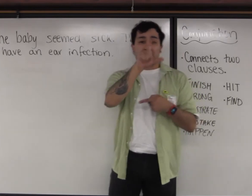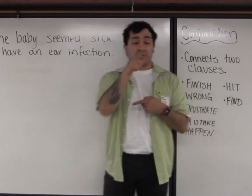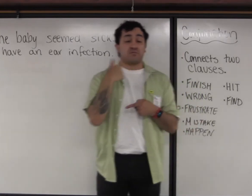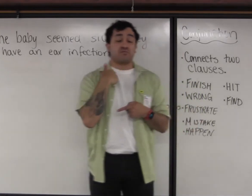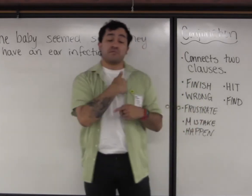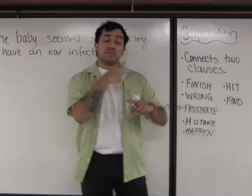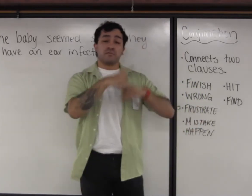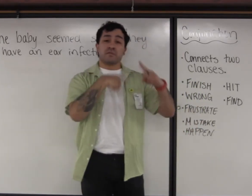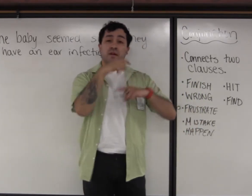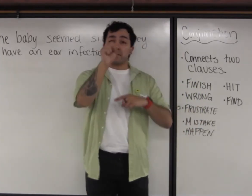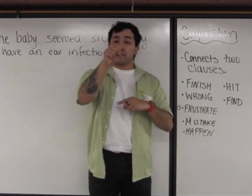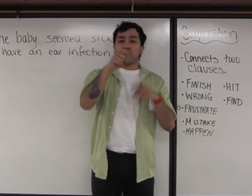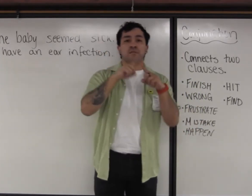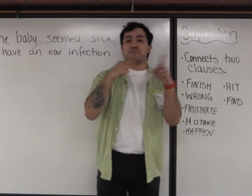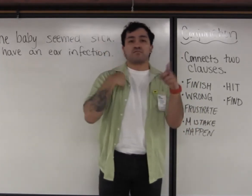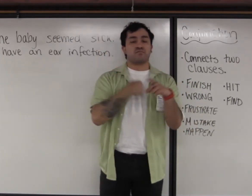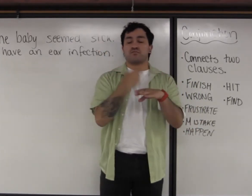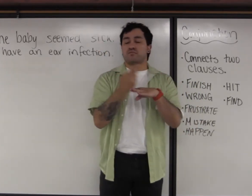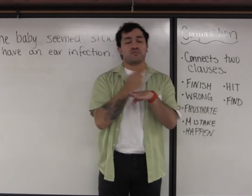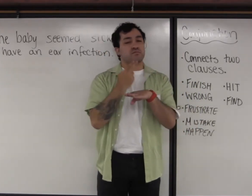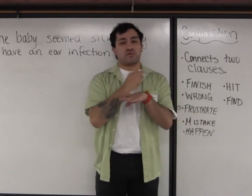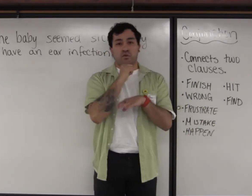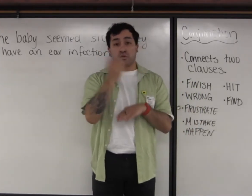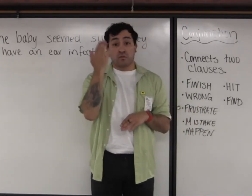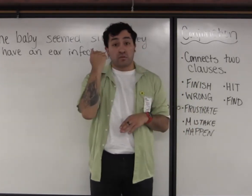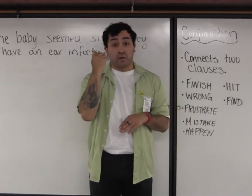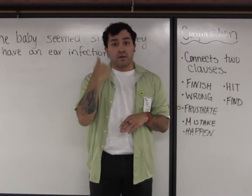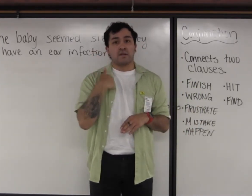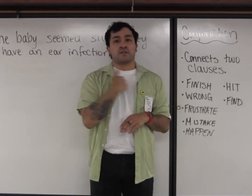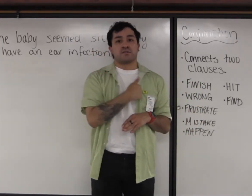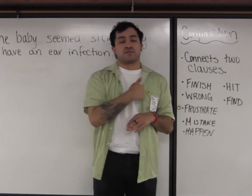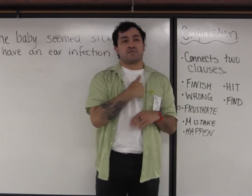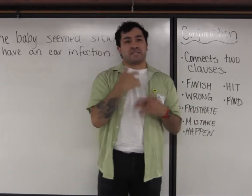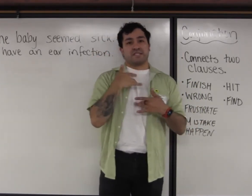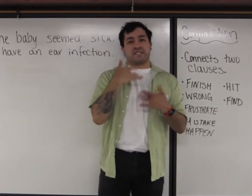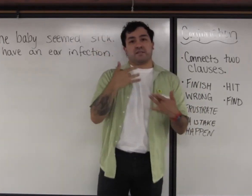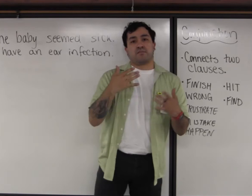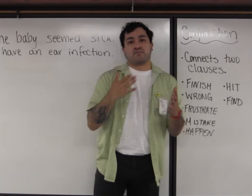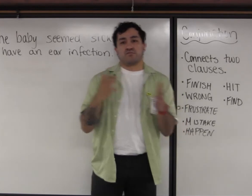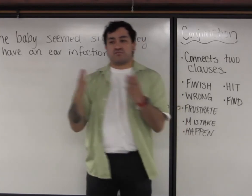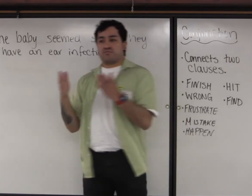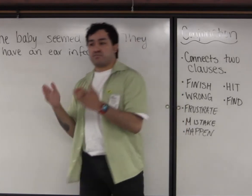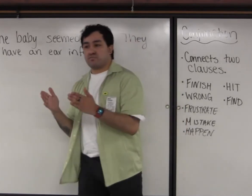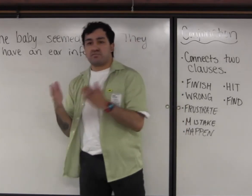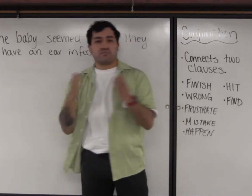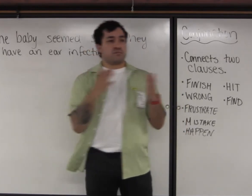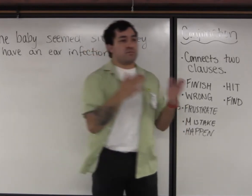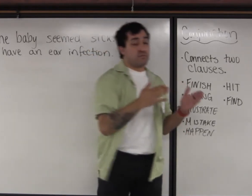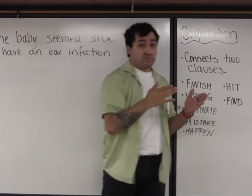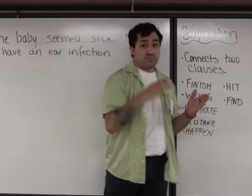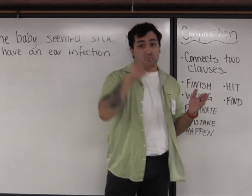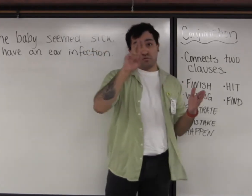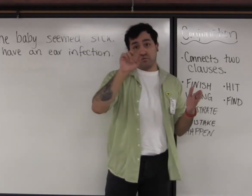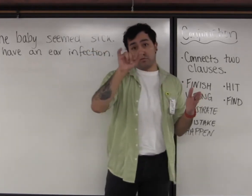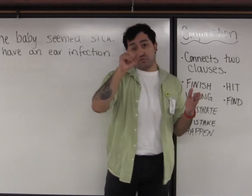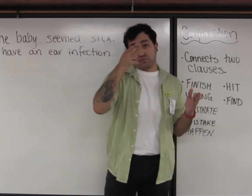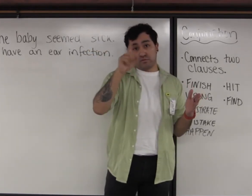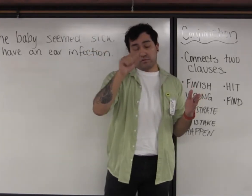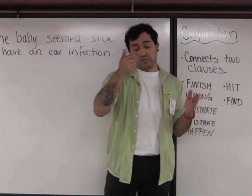and, but in ASL we don't typically use it. We do have a sign for it, but it's seen to be more as